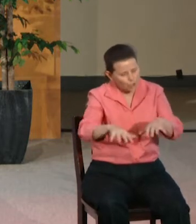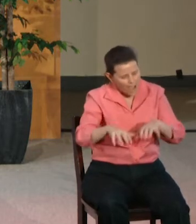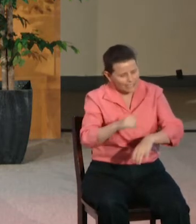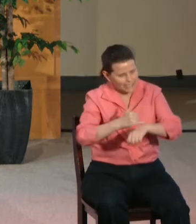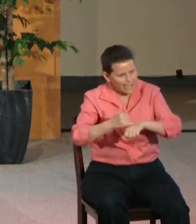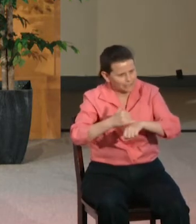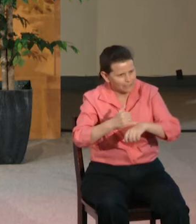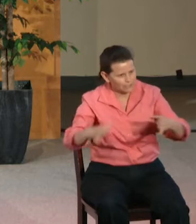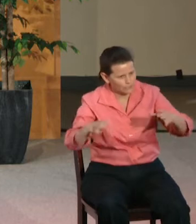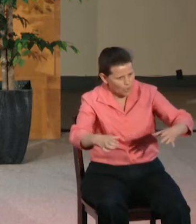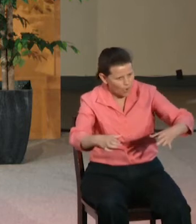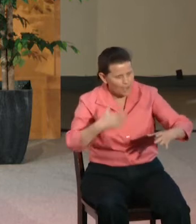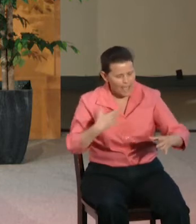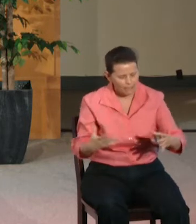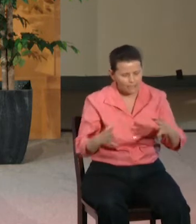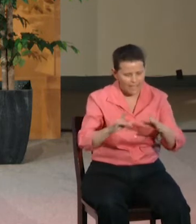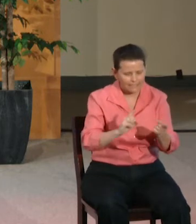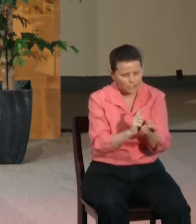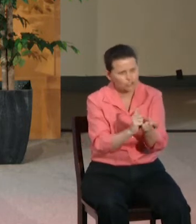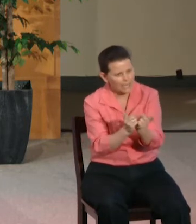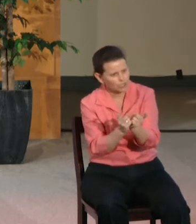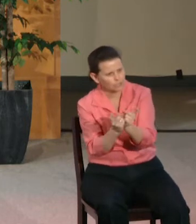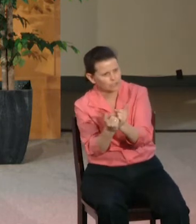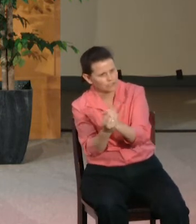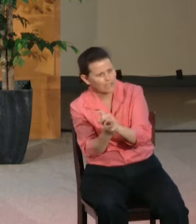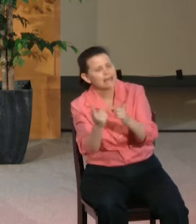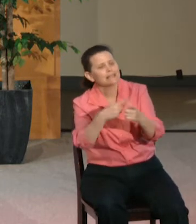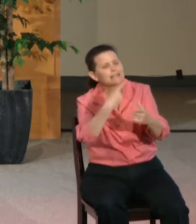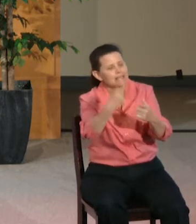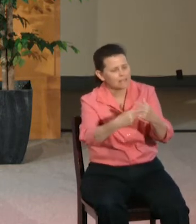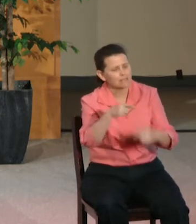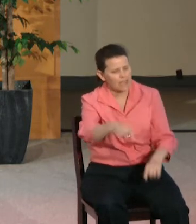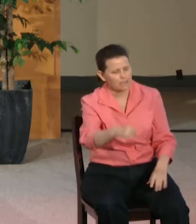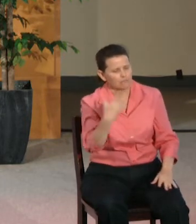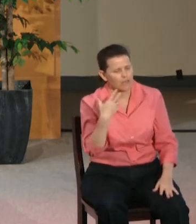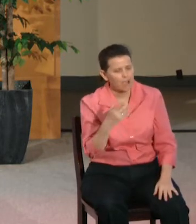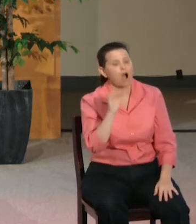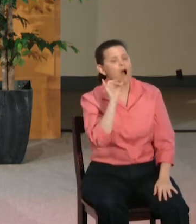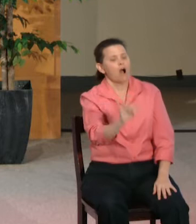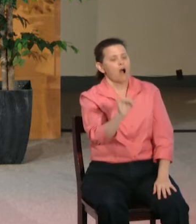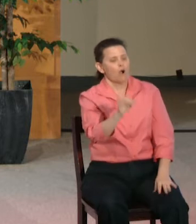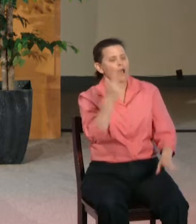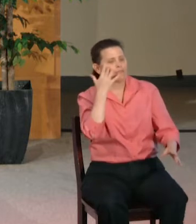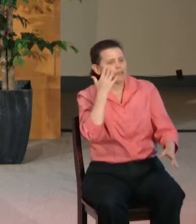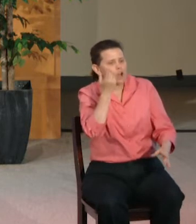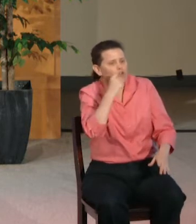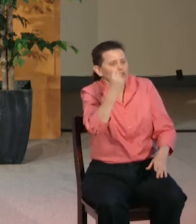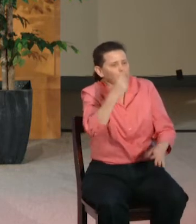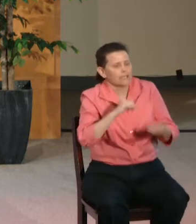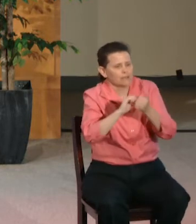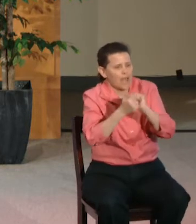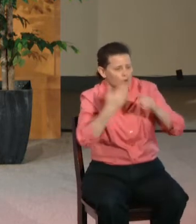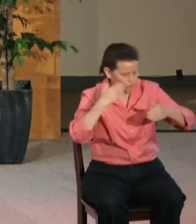I highly encourage everyone to go. You can get it on Amazon Prime for like $2.99. And I'm telling you, it's the best $2.99 I've spent